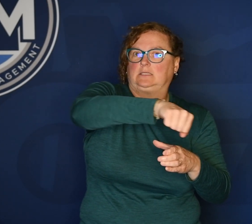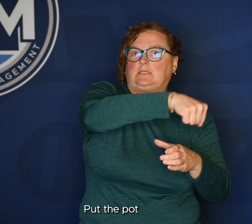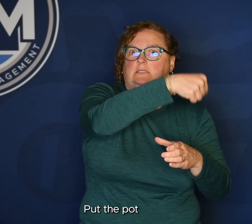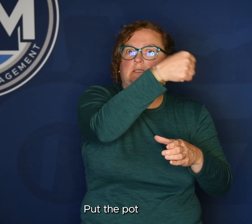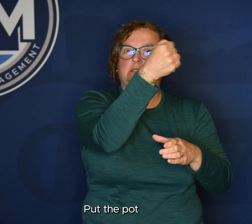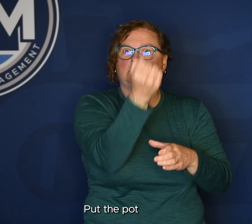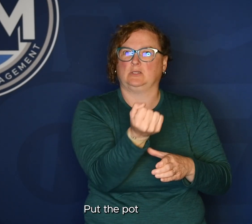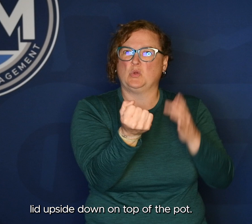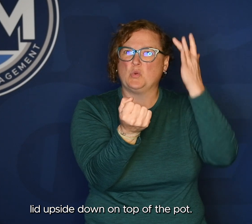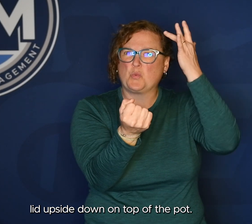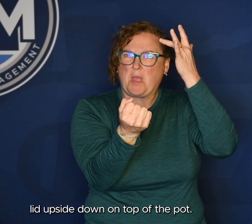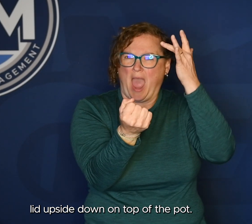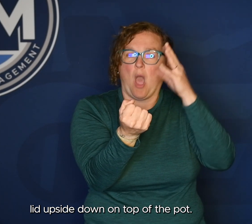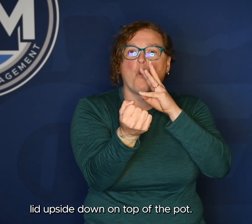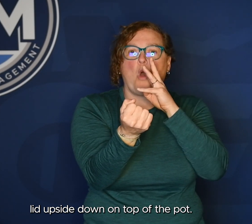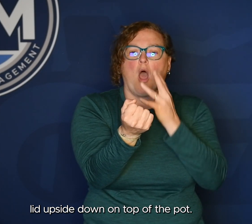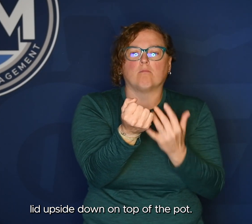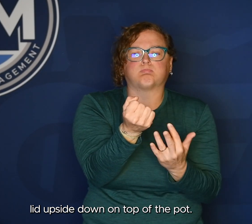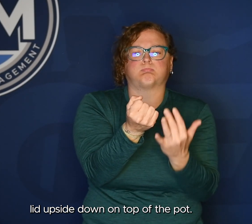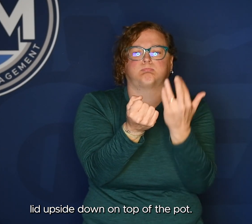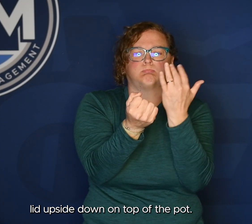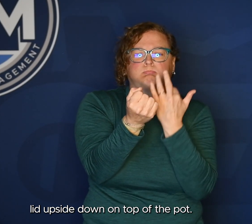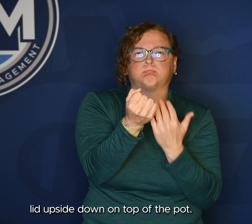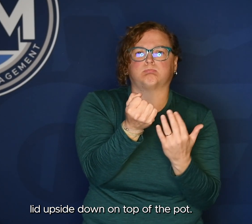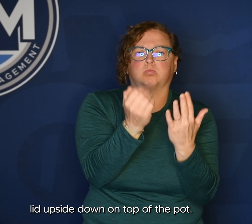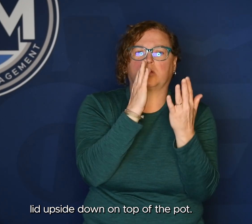Put the pot's lid upside down on top of the pot.